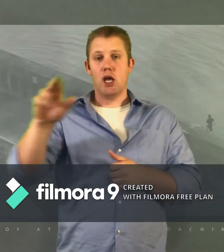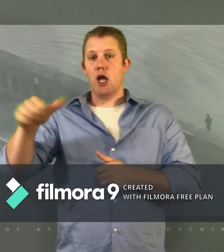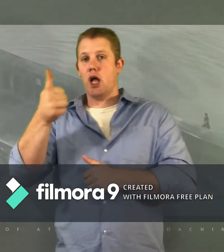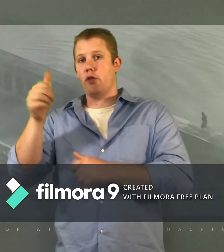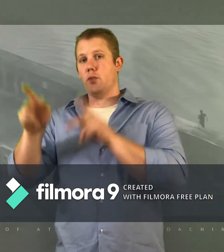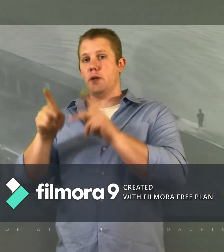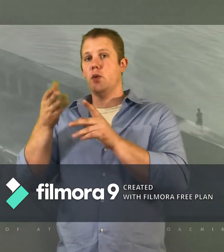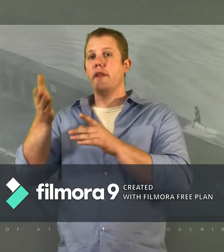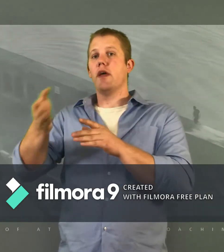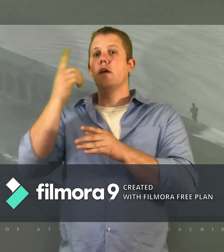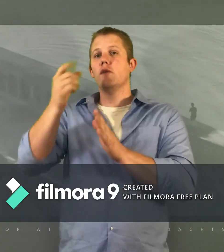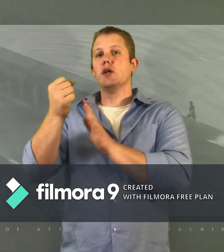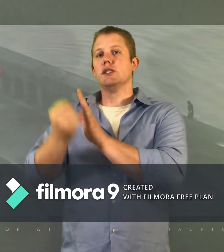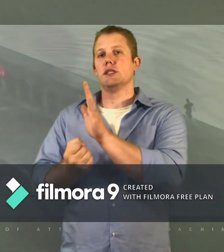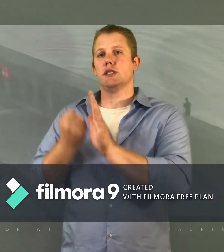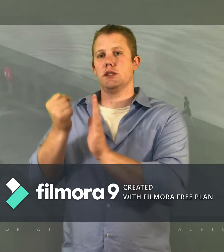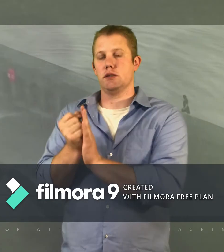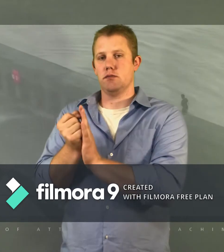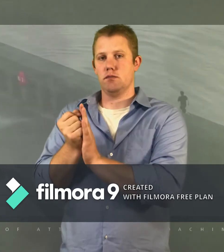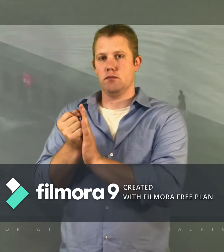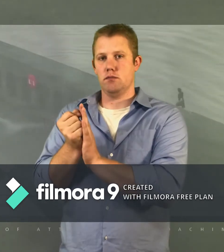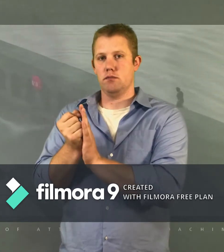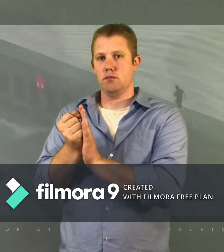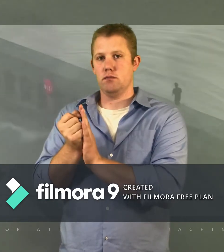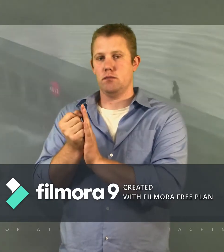for a reason. Others are there for a season.